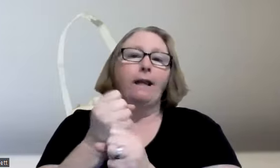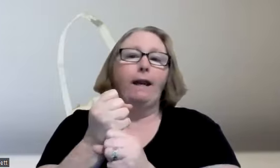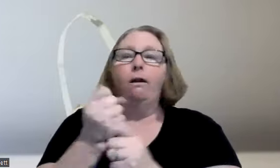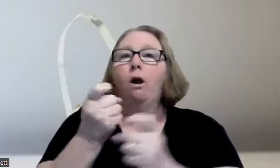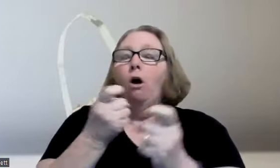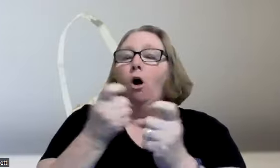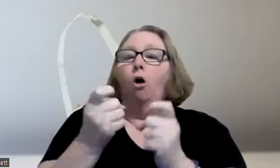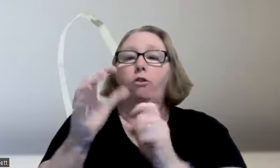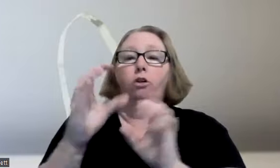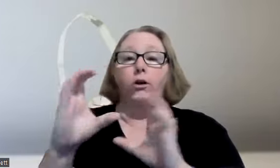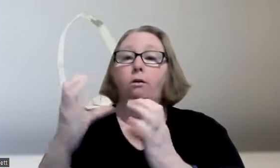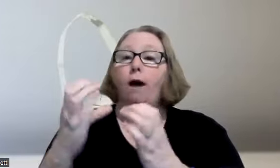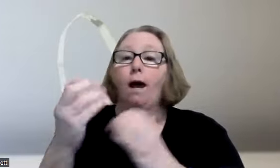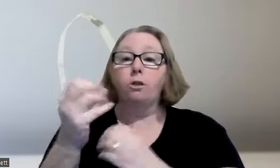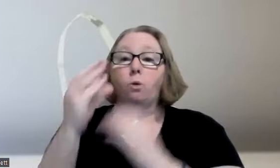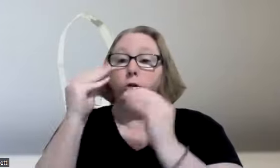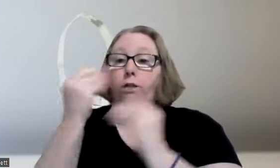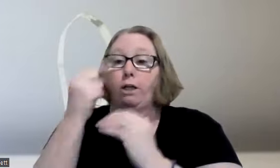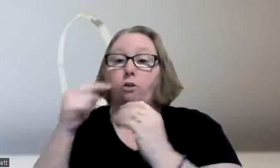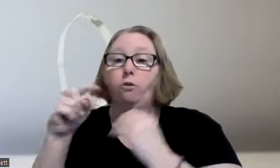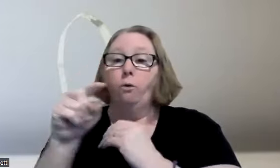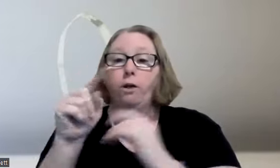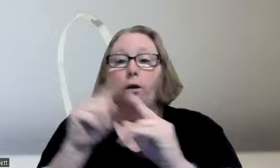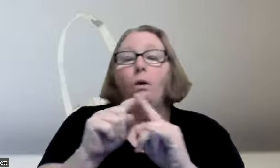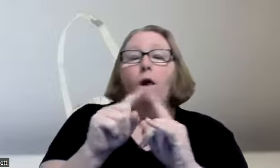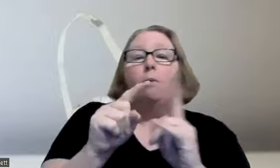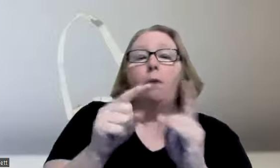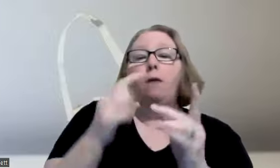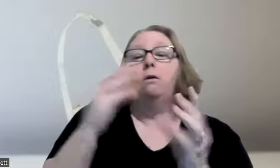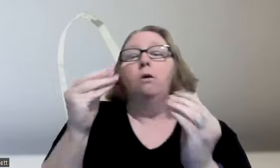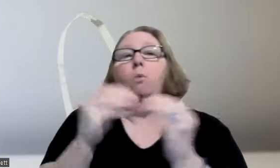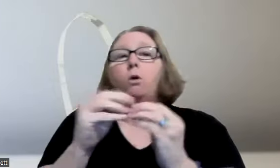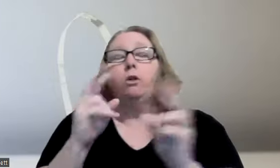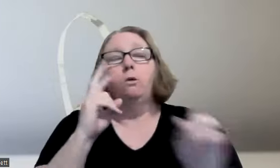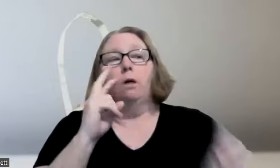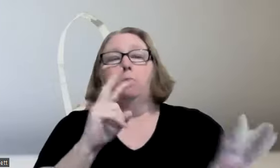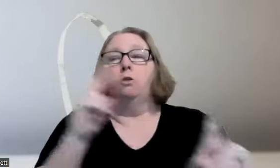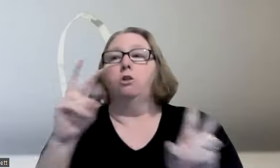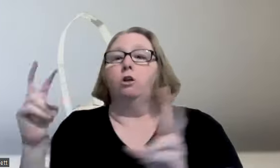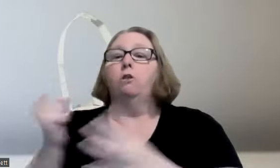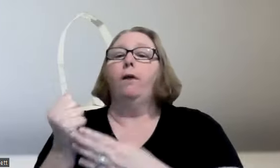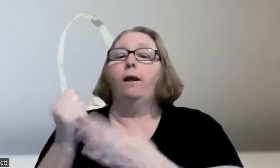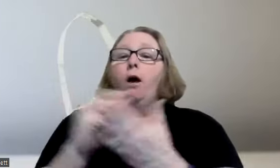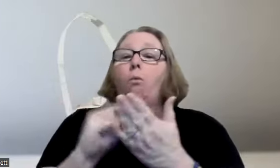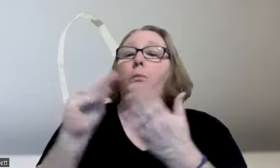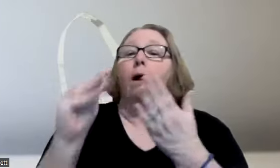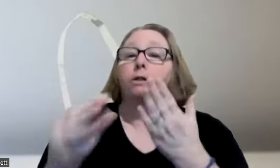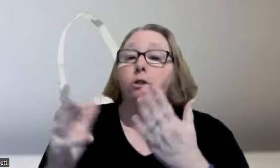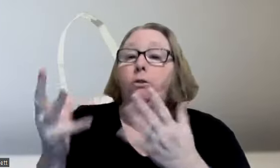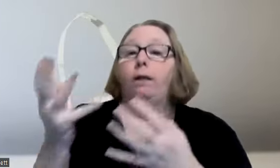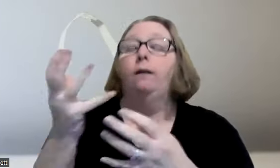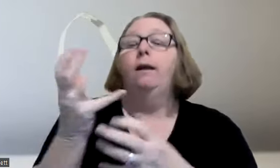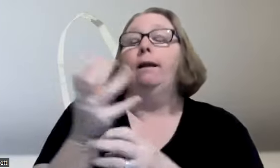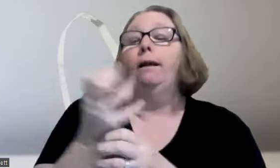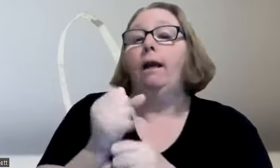take over your class or to teach for you, but more to observe and help my student get